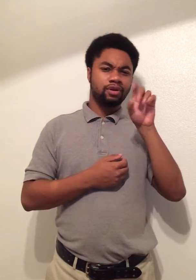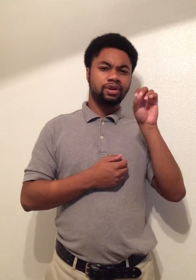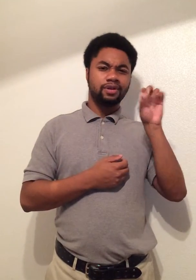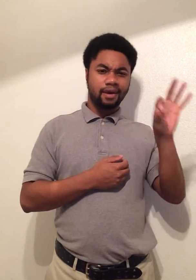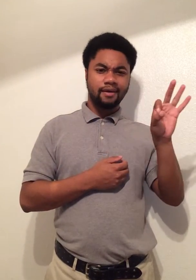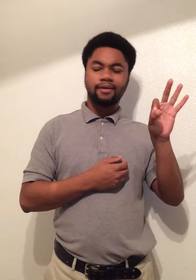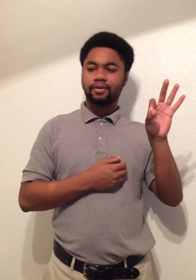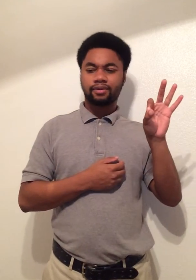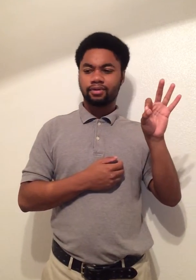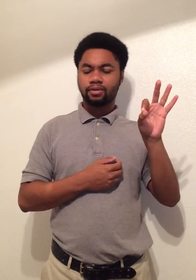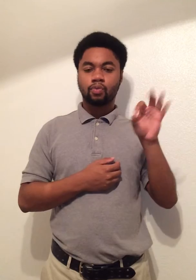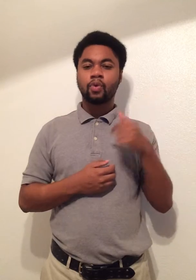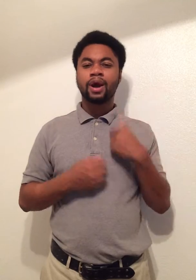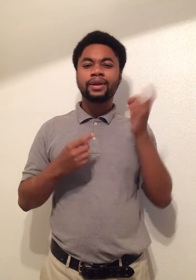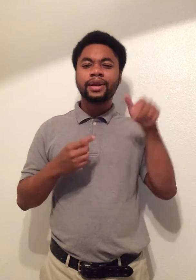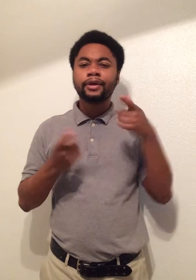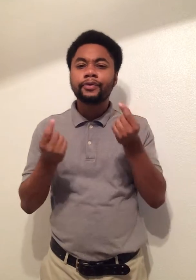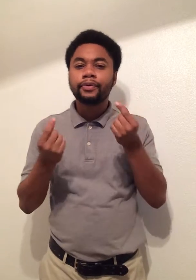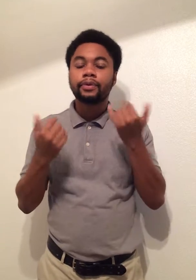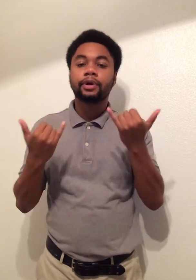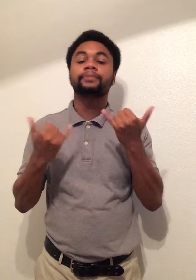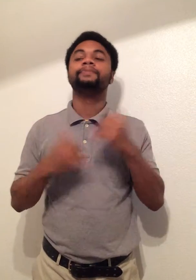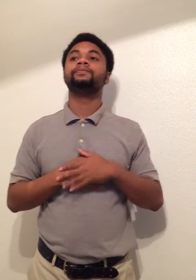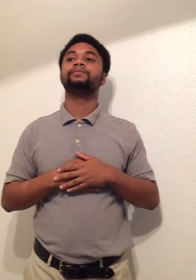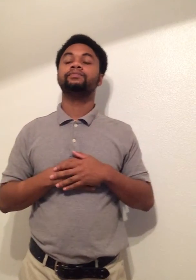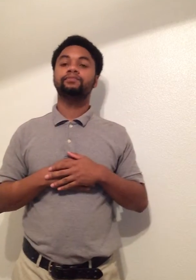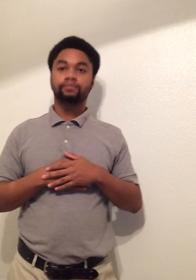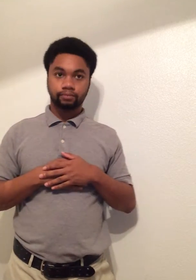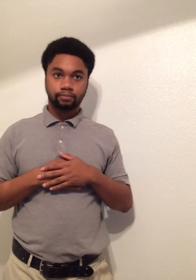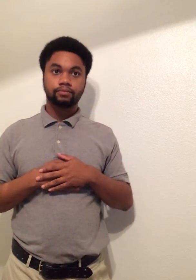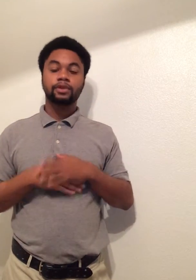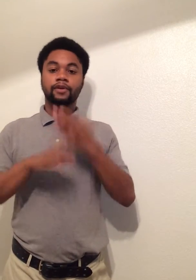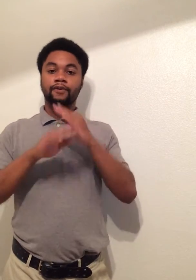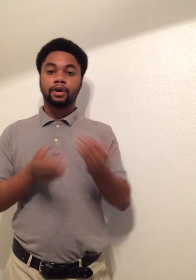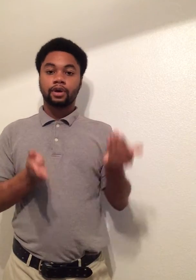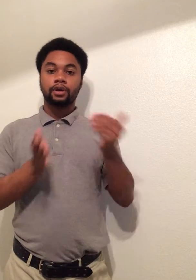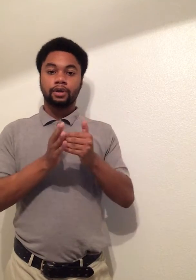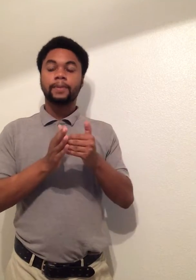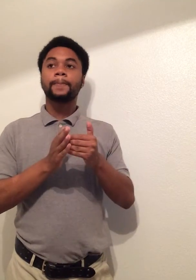Simplify it. What's my final answer going to be? 1,339. 1,339.